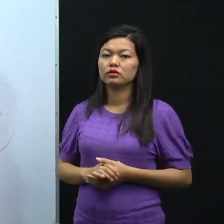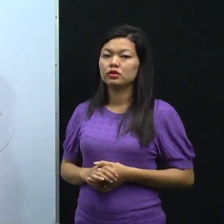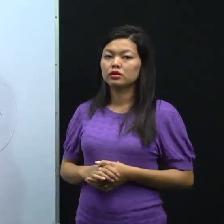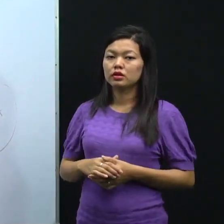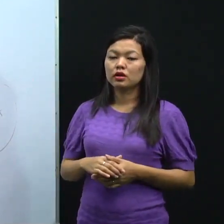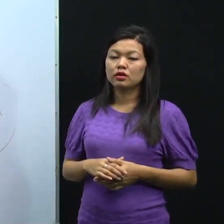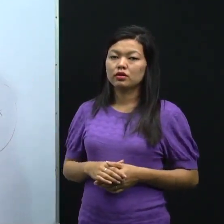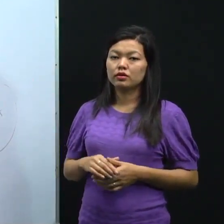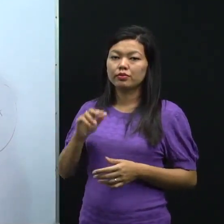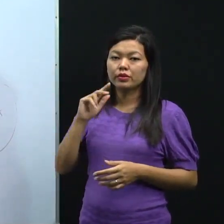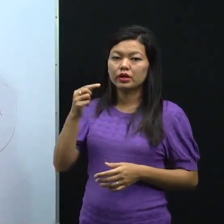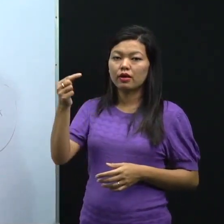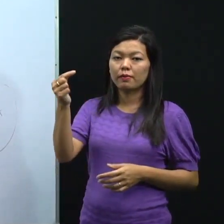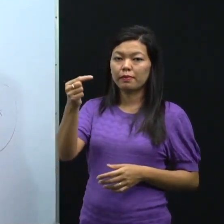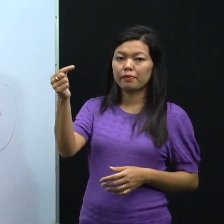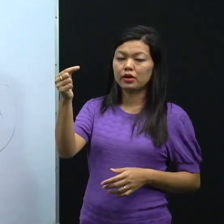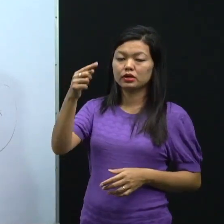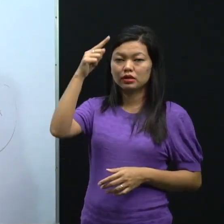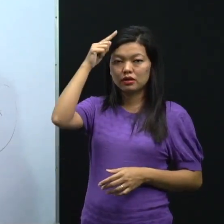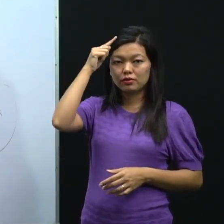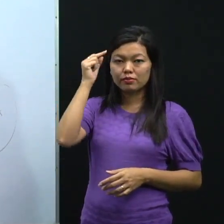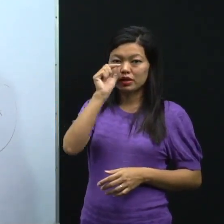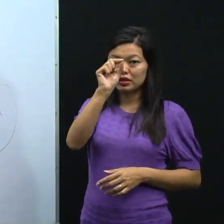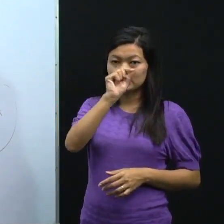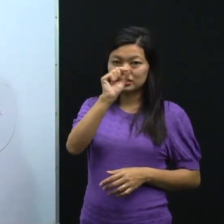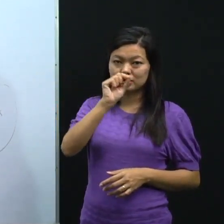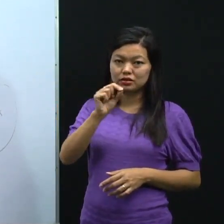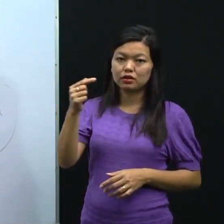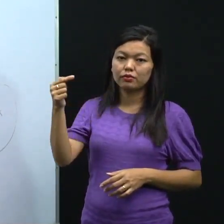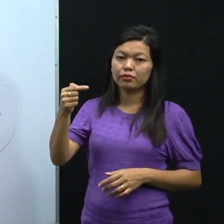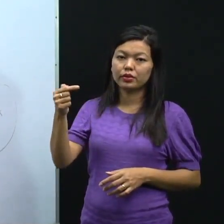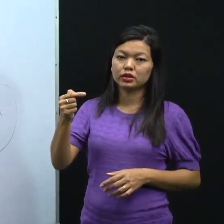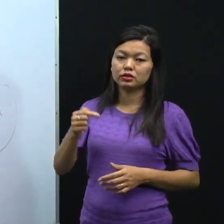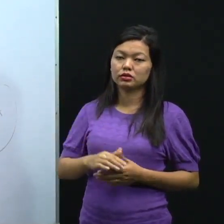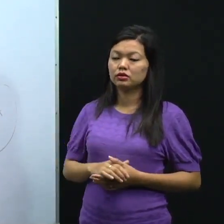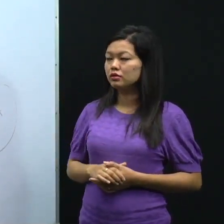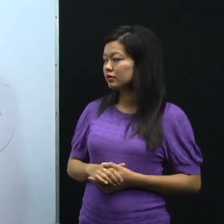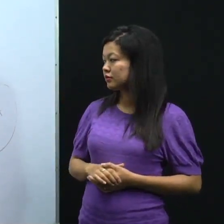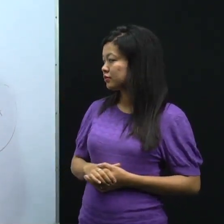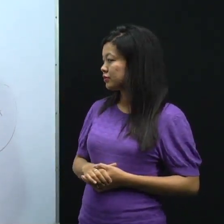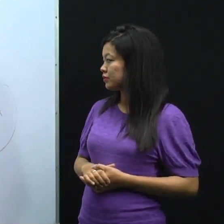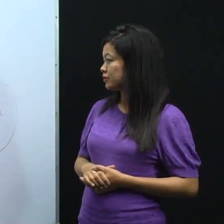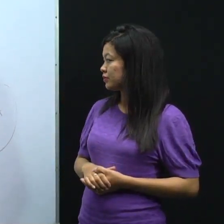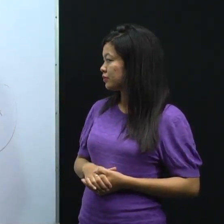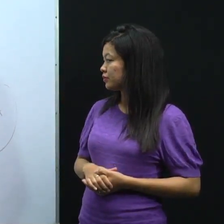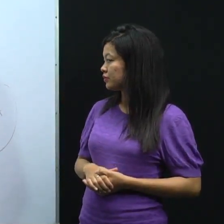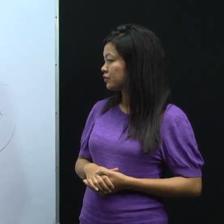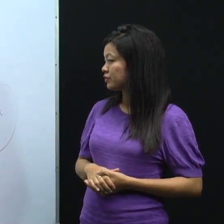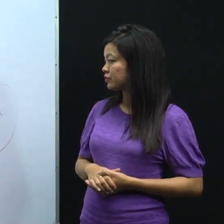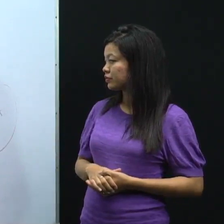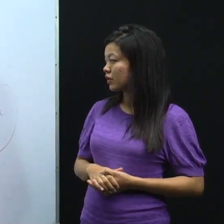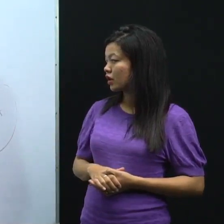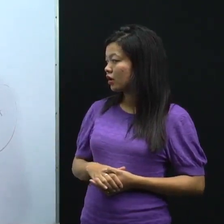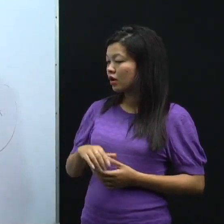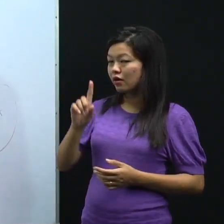minus. So that was that is how electron word came into being. First,